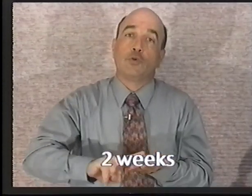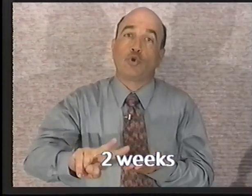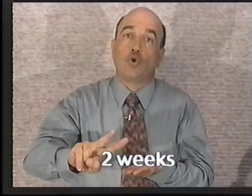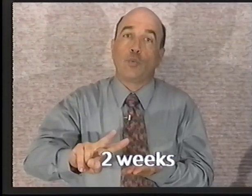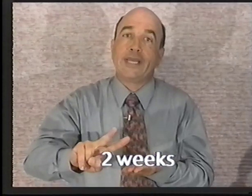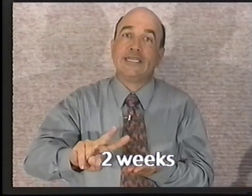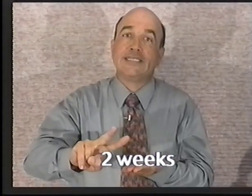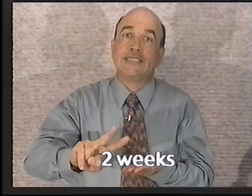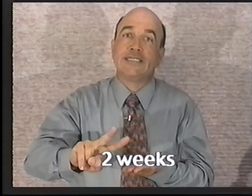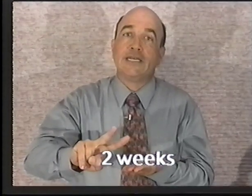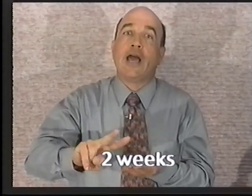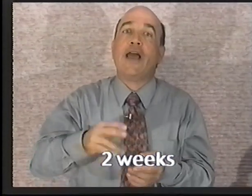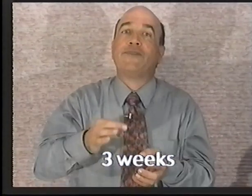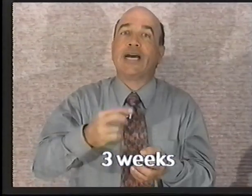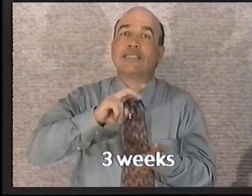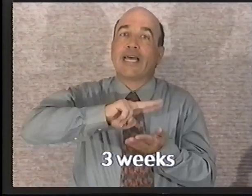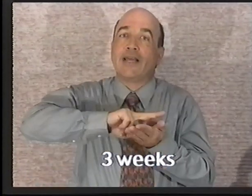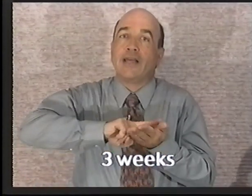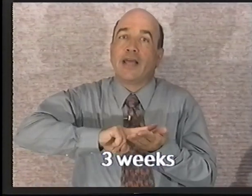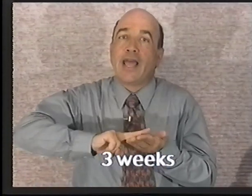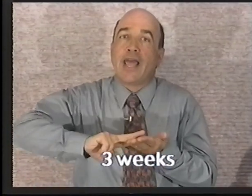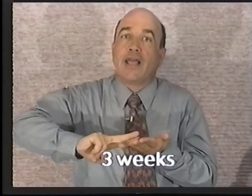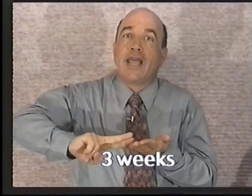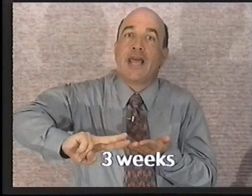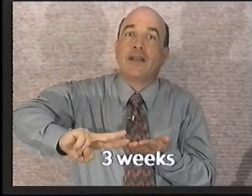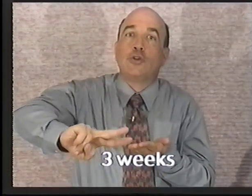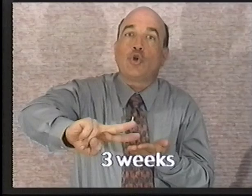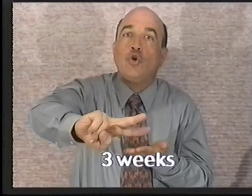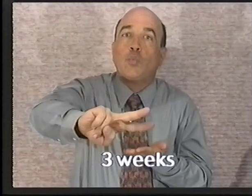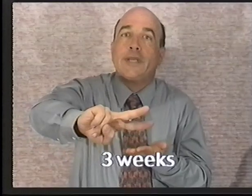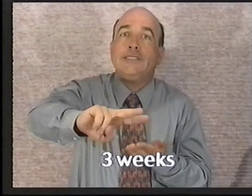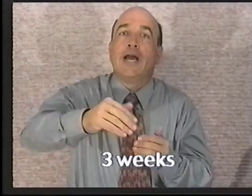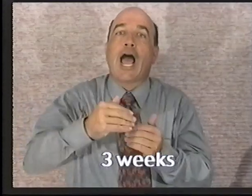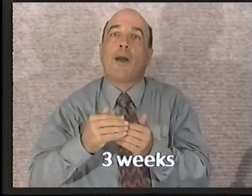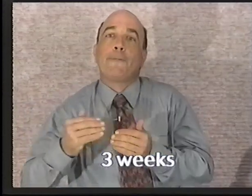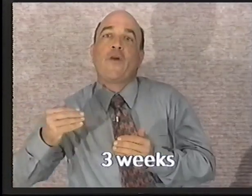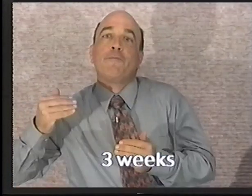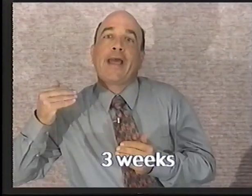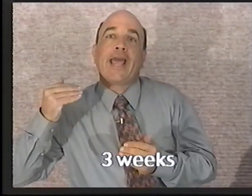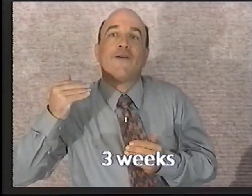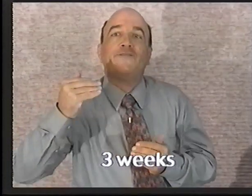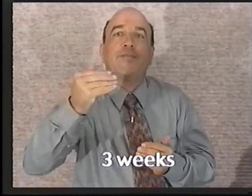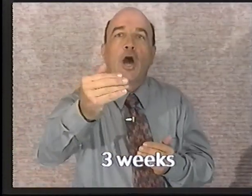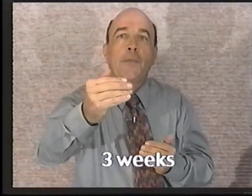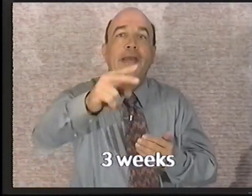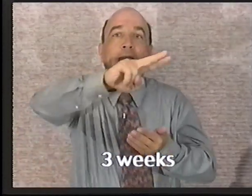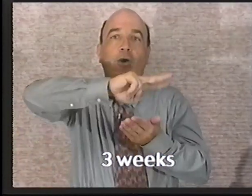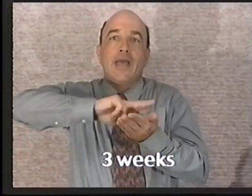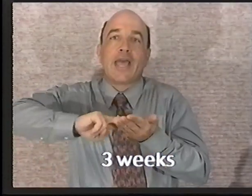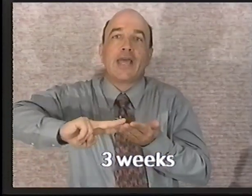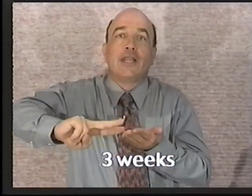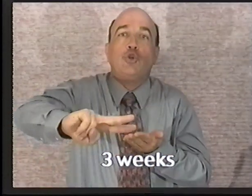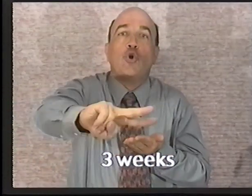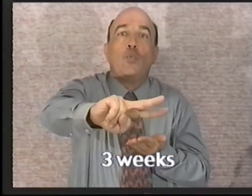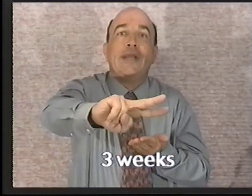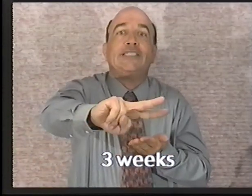2 weeks. If I say in 2 weeks, I move my hand farther out 2 weeks